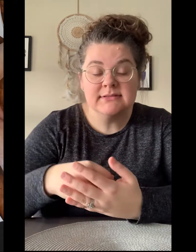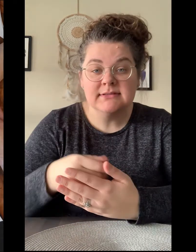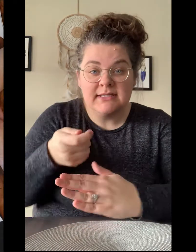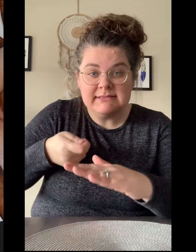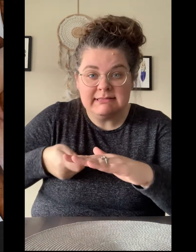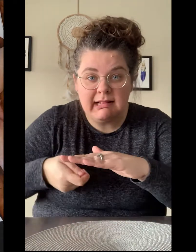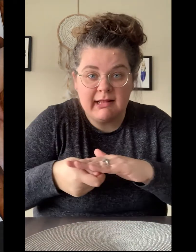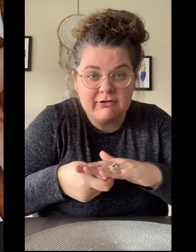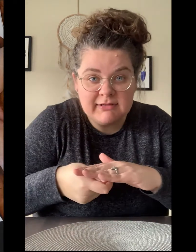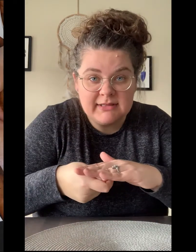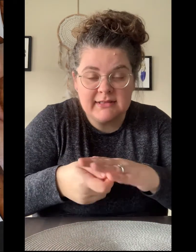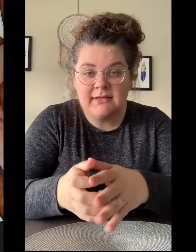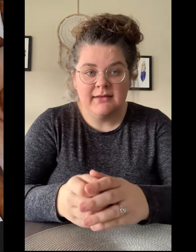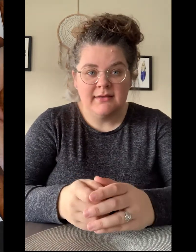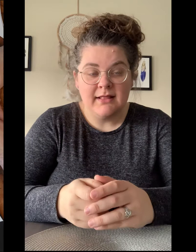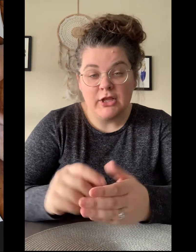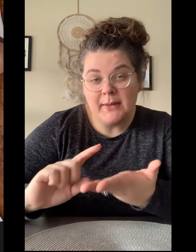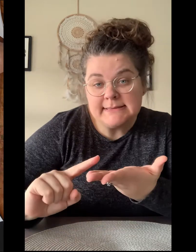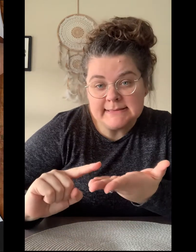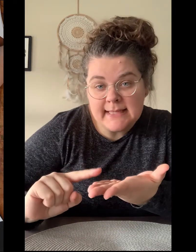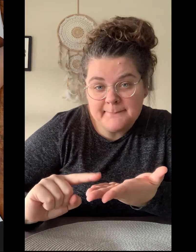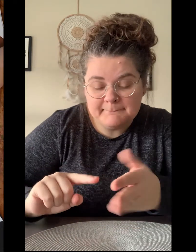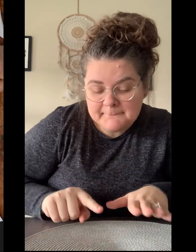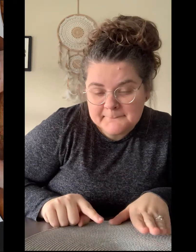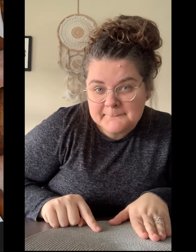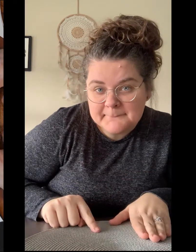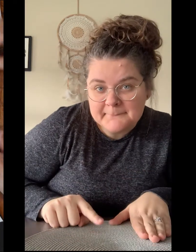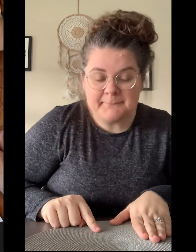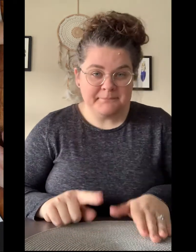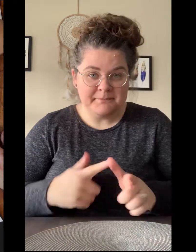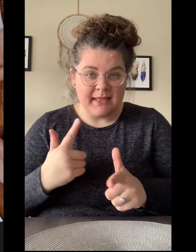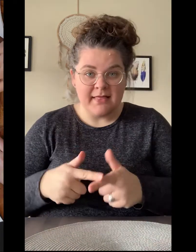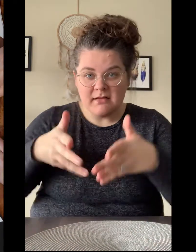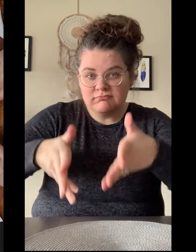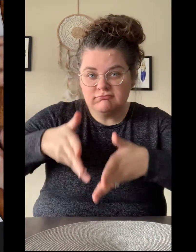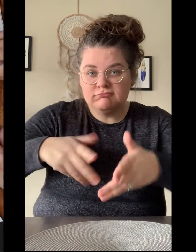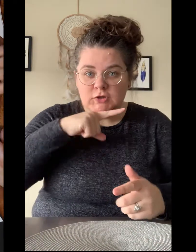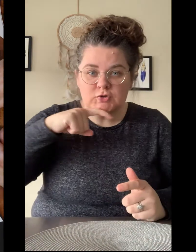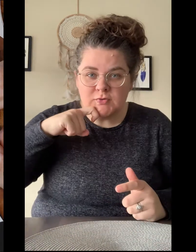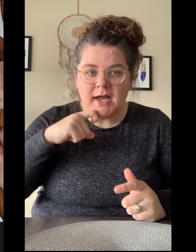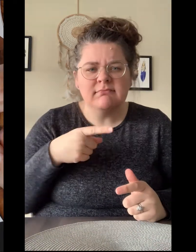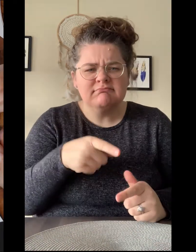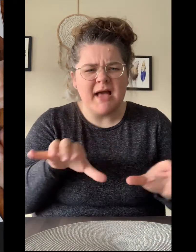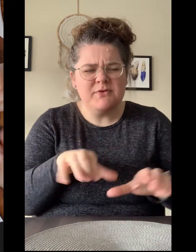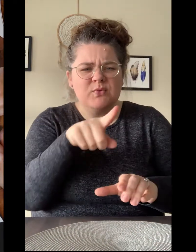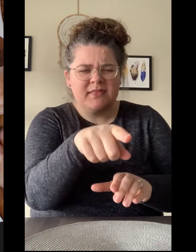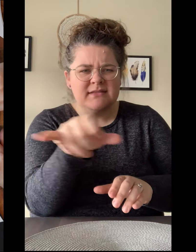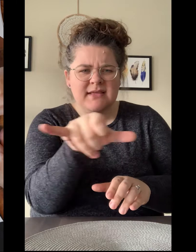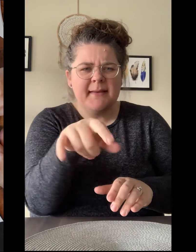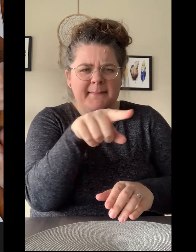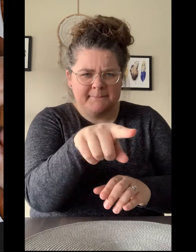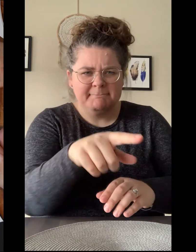slide it underneath, give it a little tap, let it sit there to dry. I'm going to do the same thing with this one back